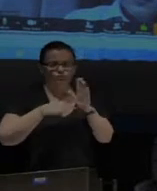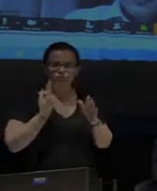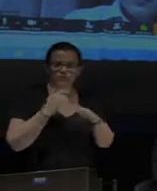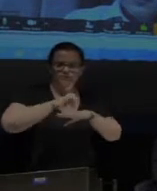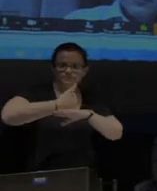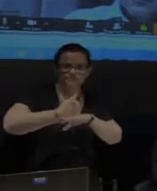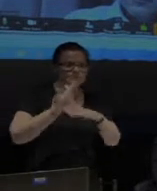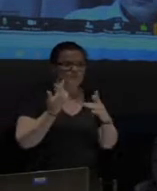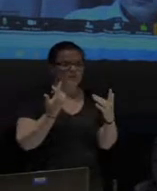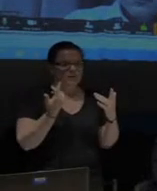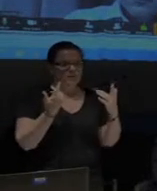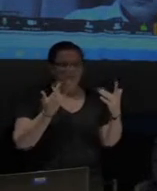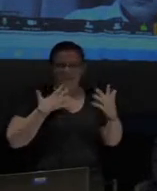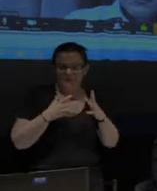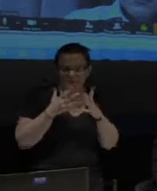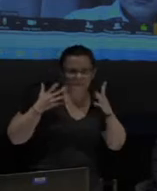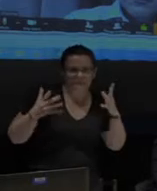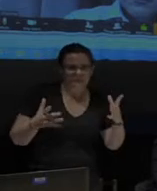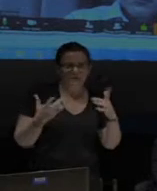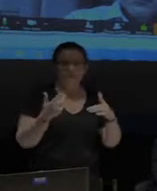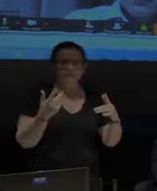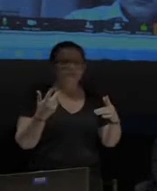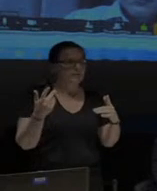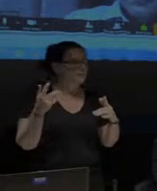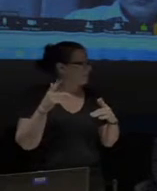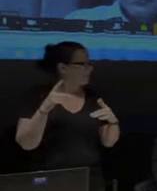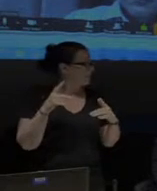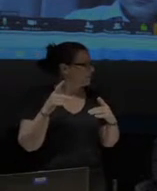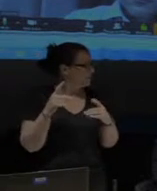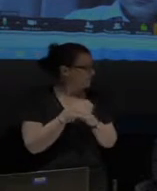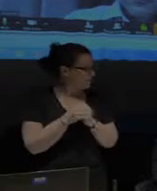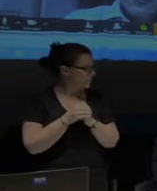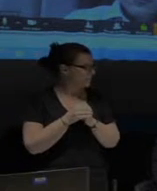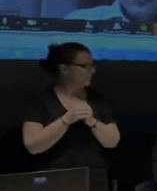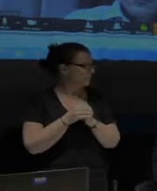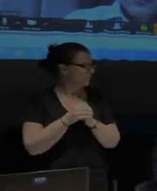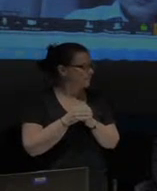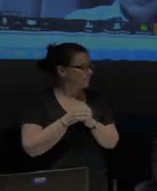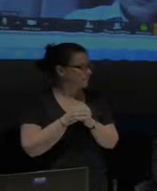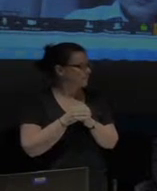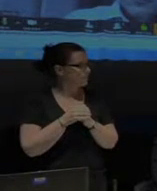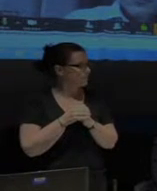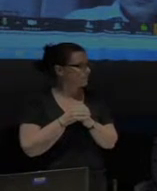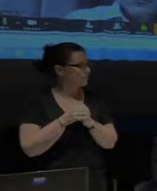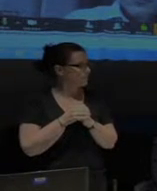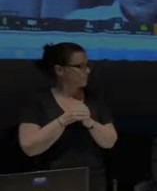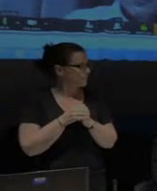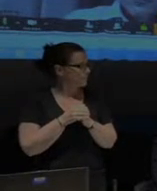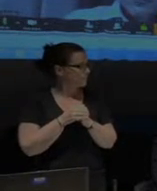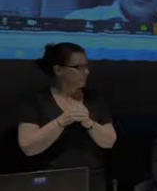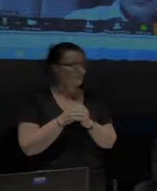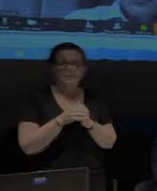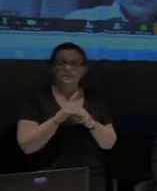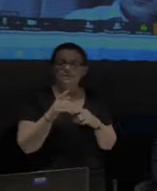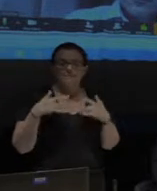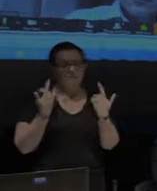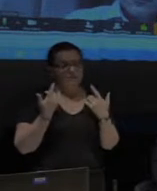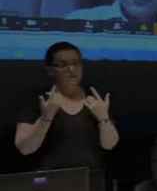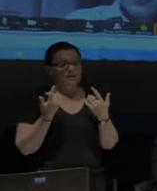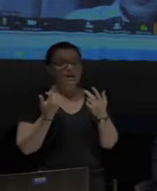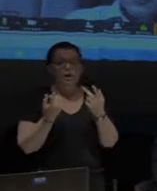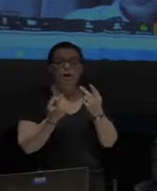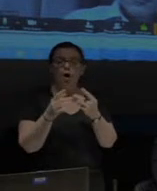that, oh, this piece of work needed to be done, it was a tap on the shoulder. It was, there was no opportunity for other